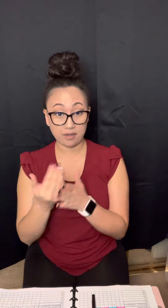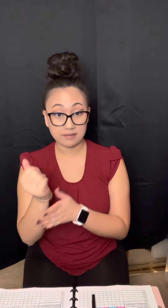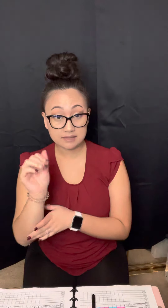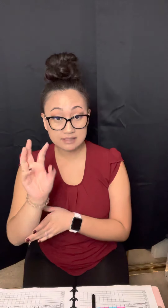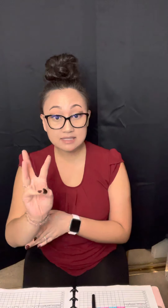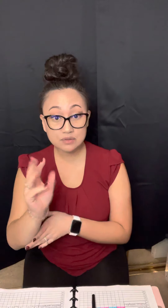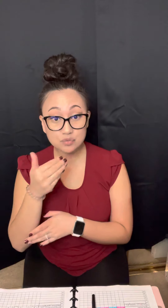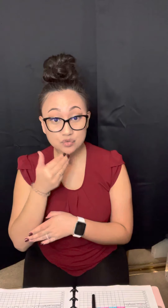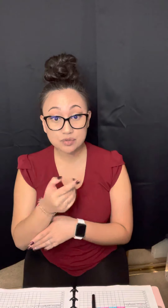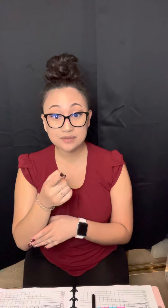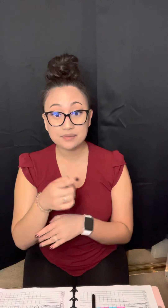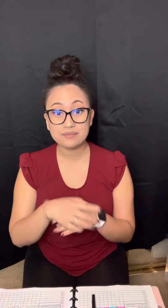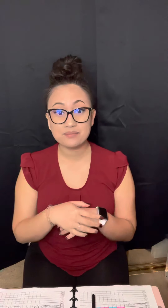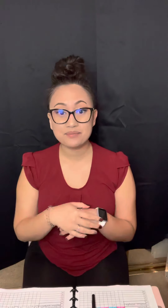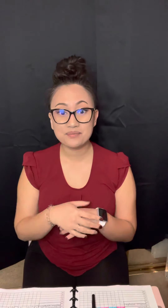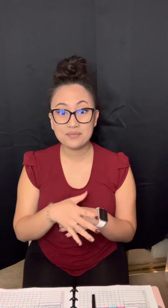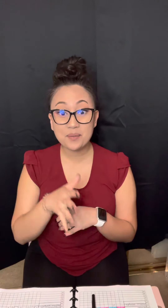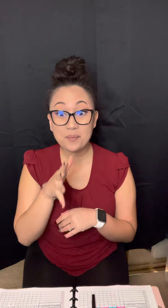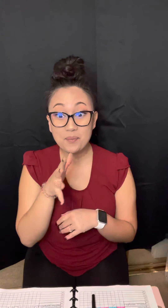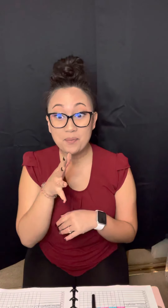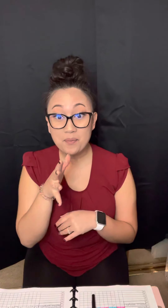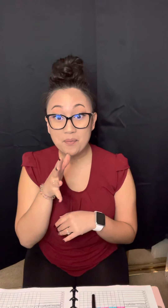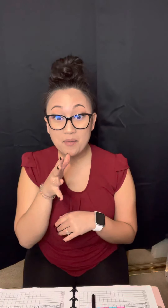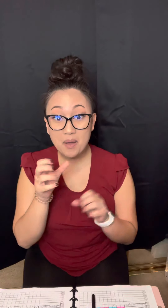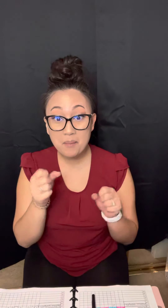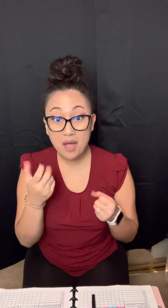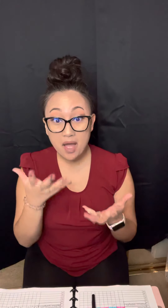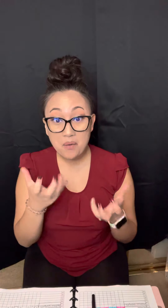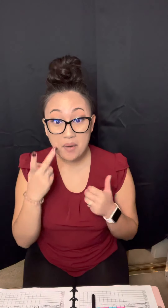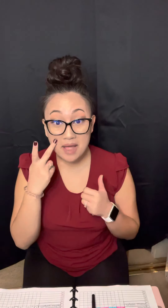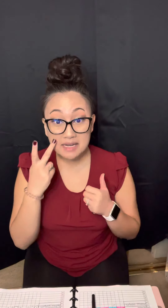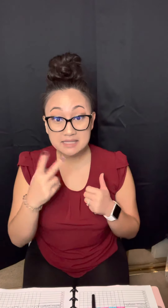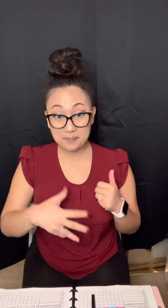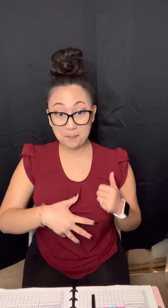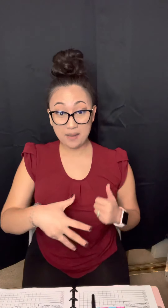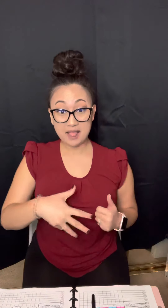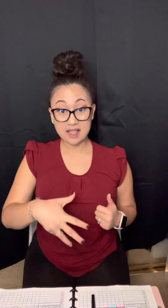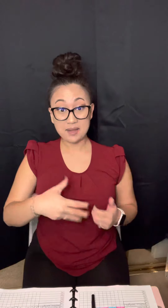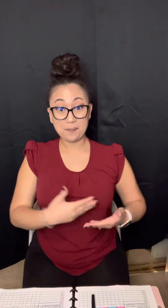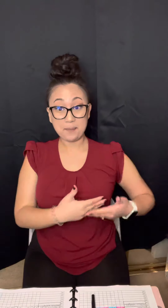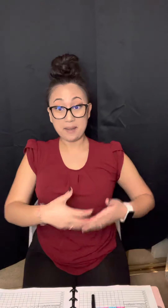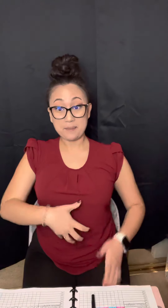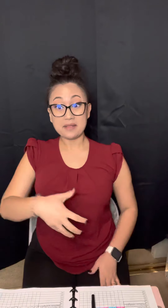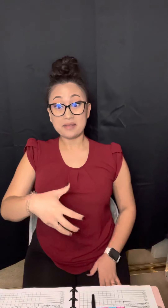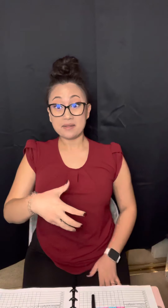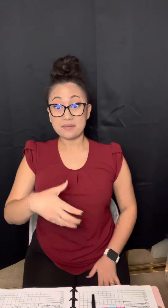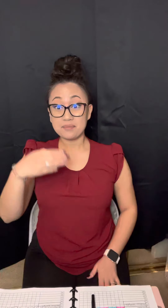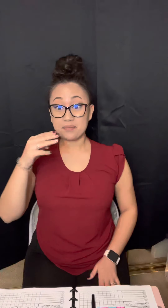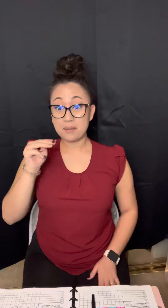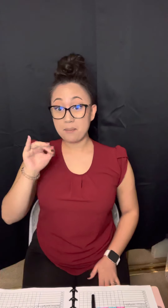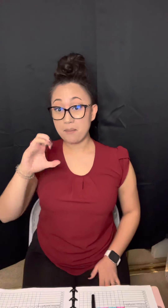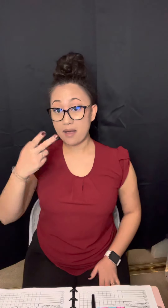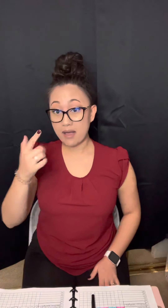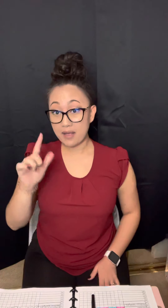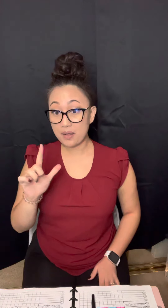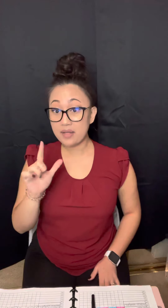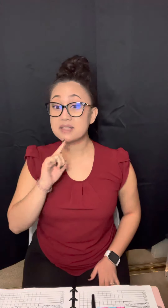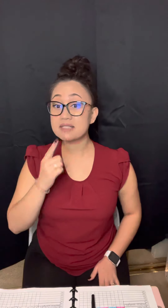Ooh, Mommy, I want to see that belly. Come back with your baby belly. Michael, tell Mommy to come back with her baby belly. I want to see that baby